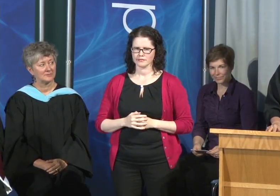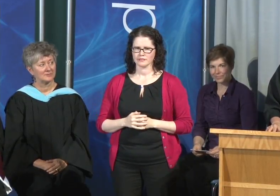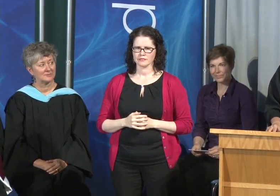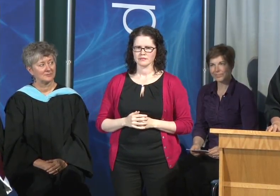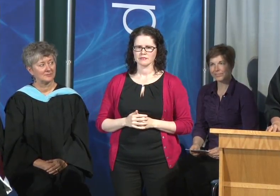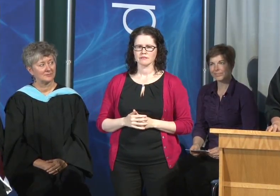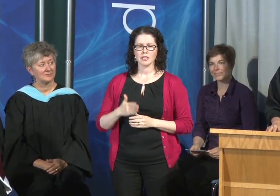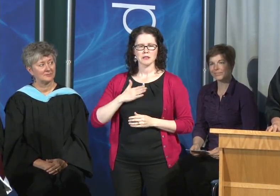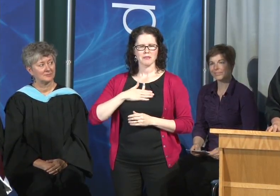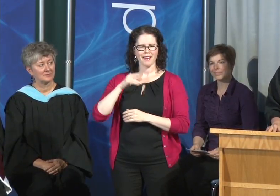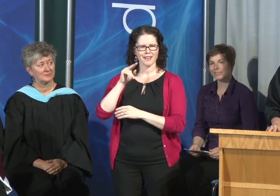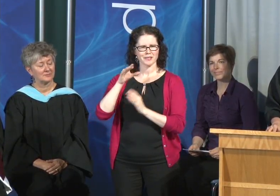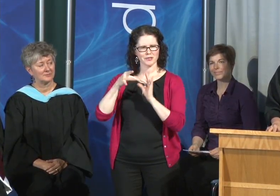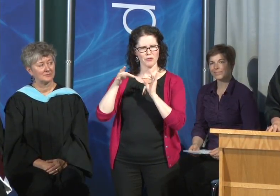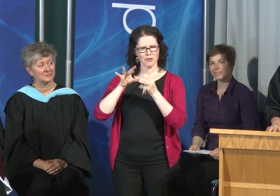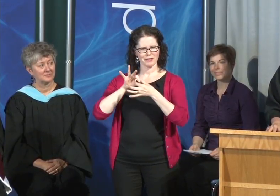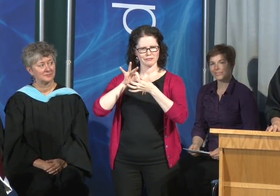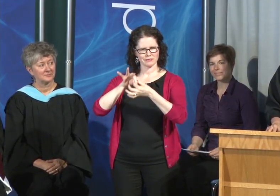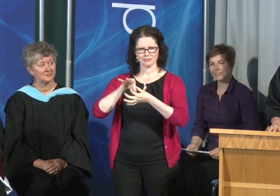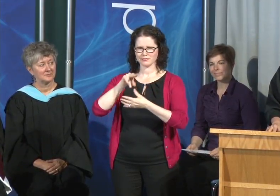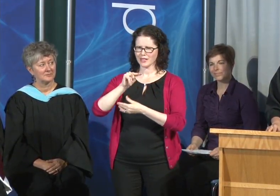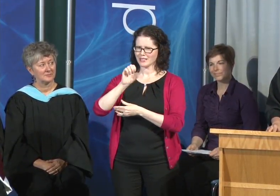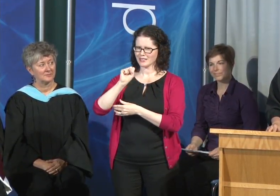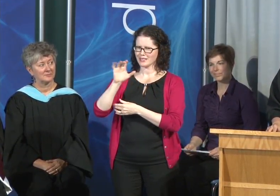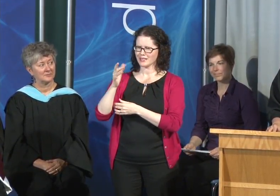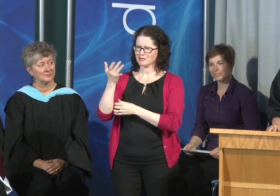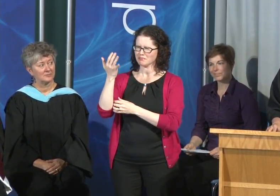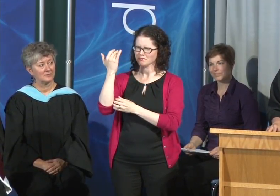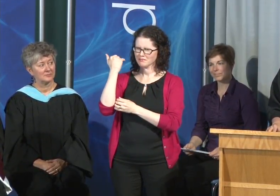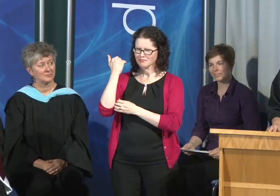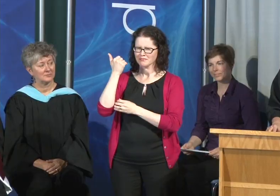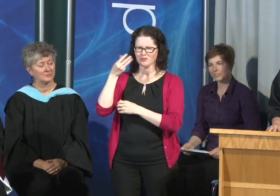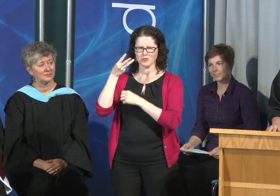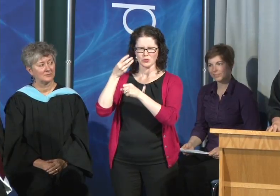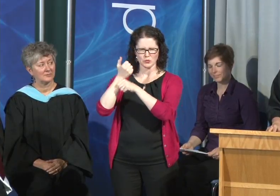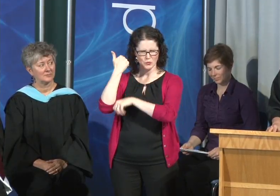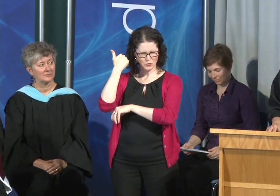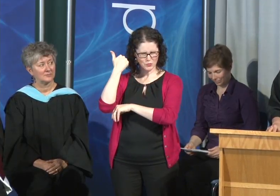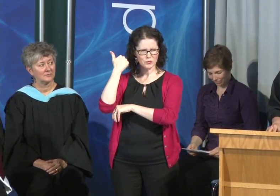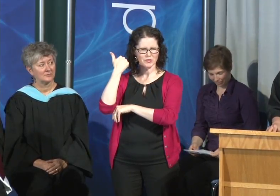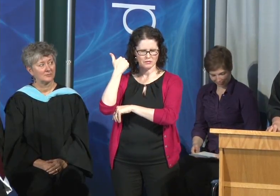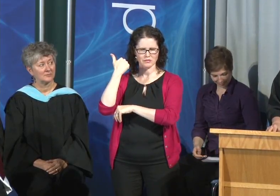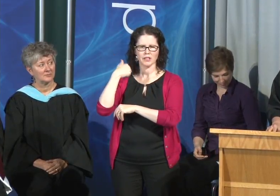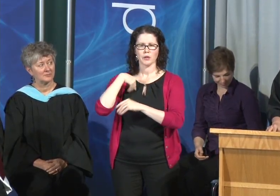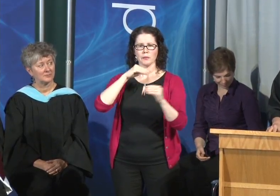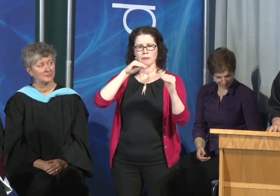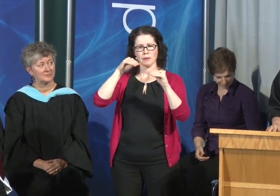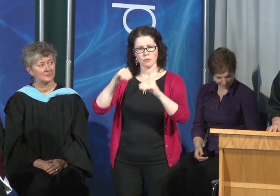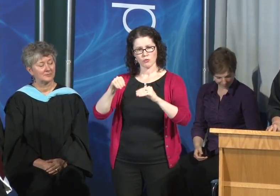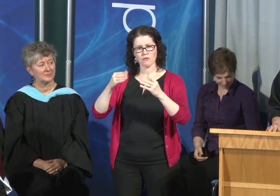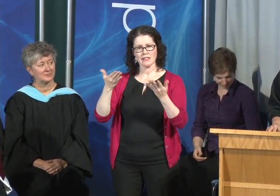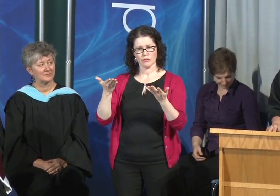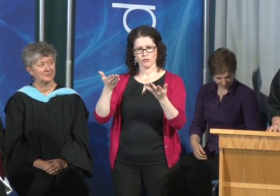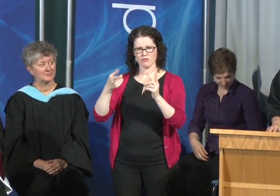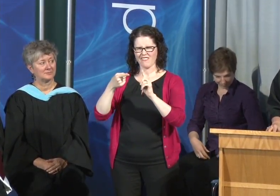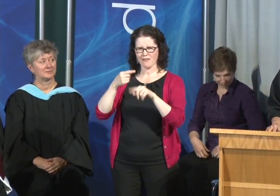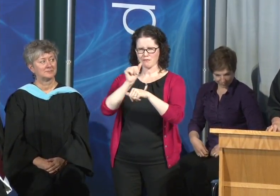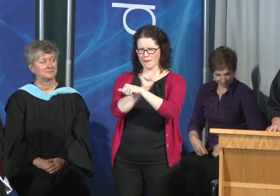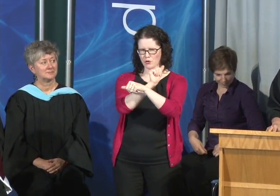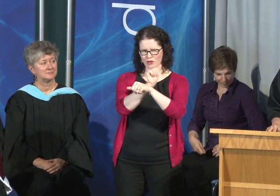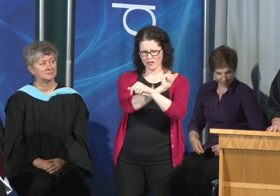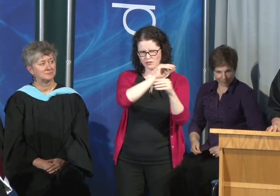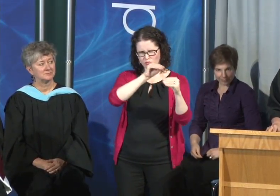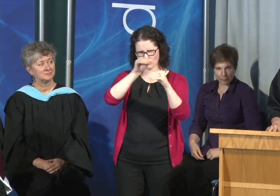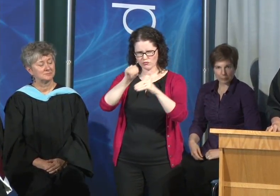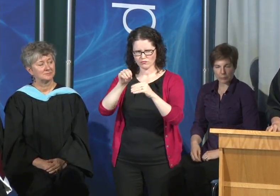about 3.5 years ago, when my husband and I and 2 of our 3 daughters moved here from Alberta. It may